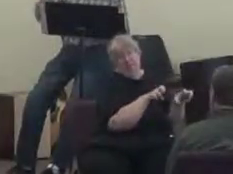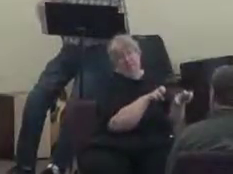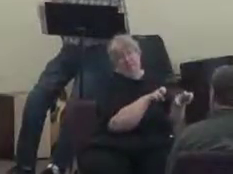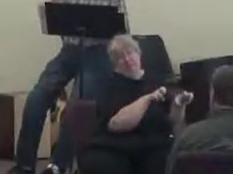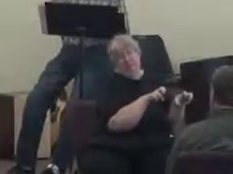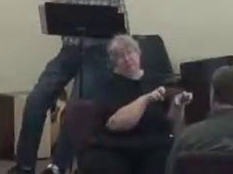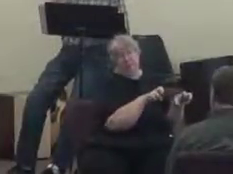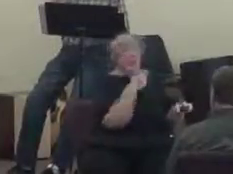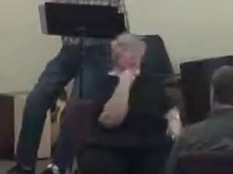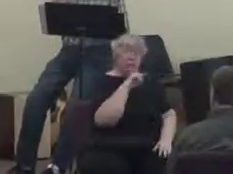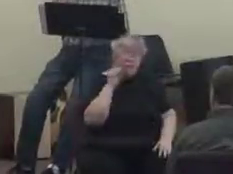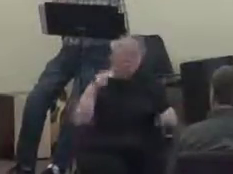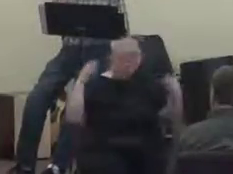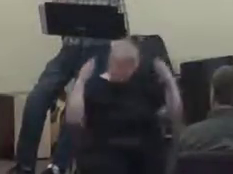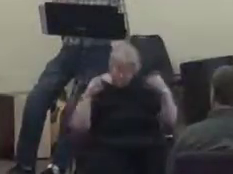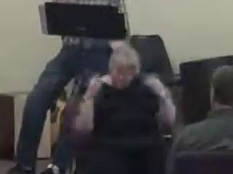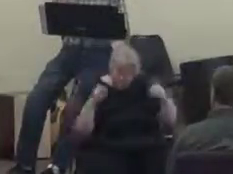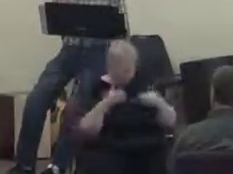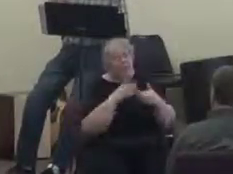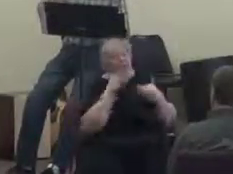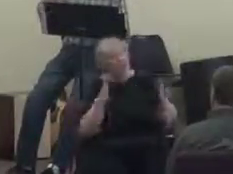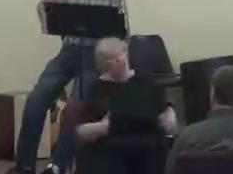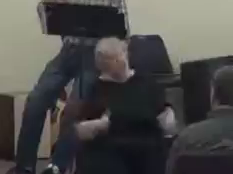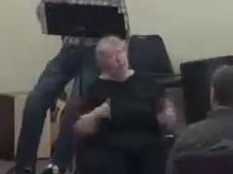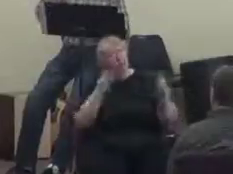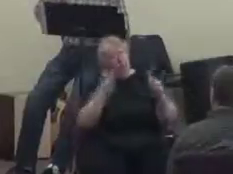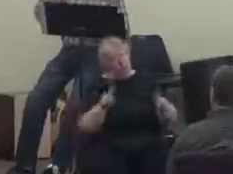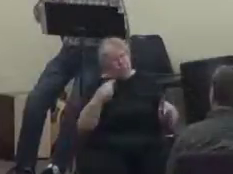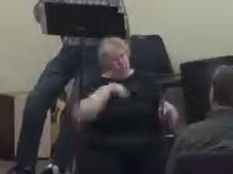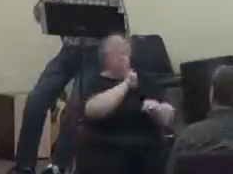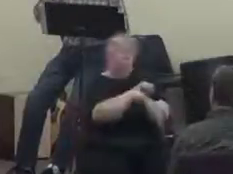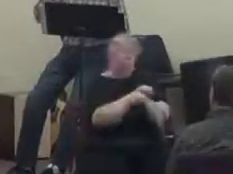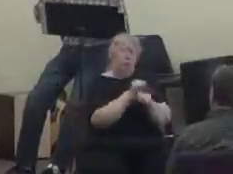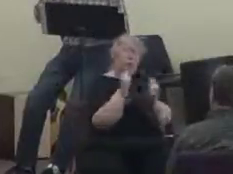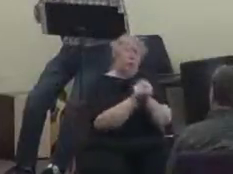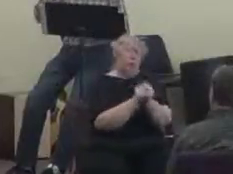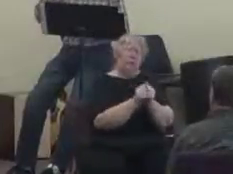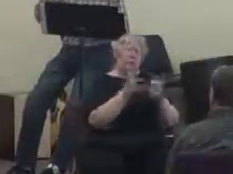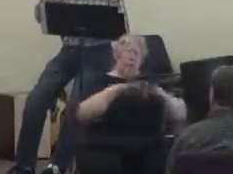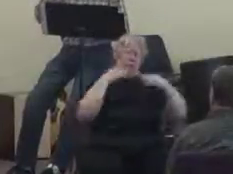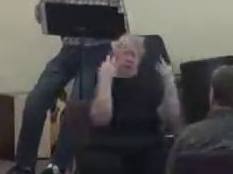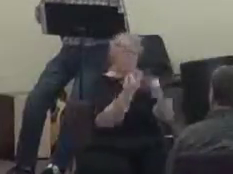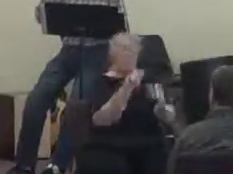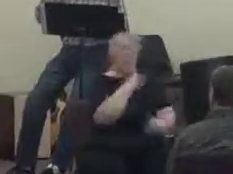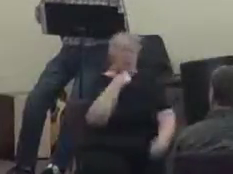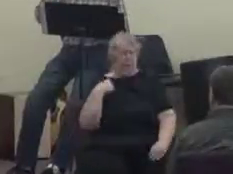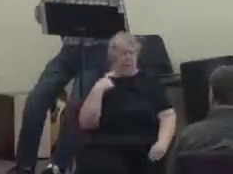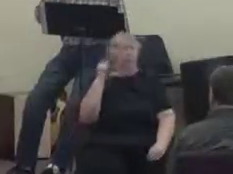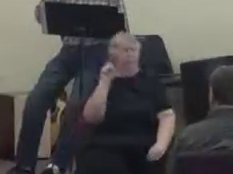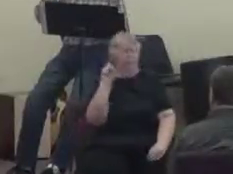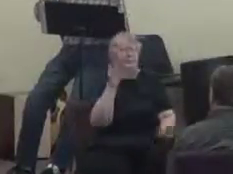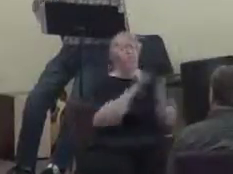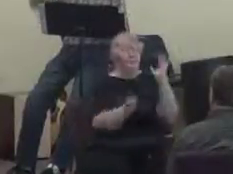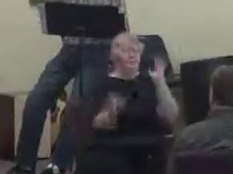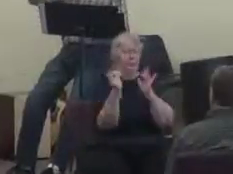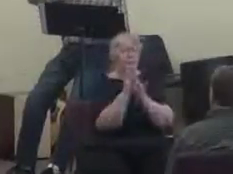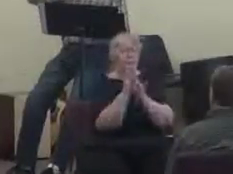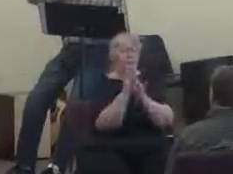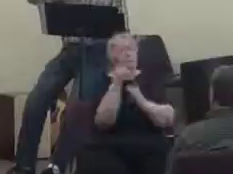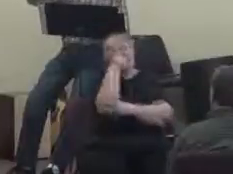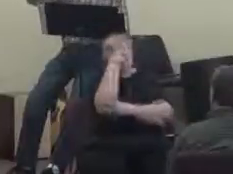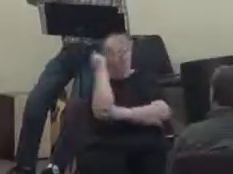neighbor, focus on the one that you work with, focus on your family member that needs Jesus.